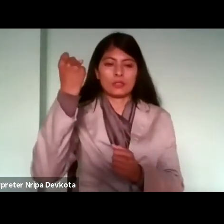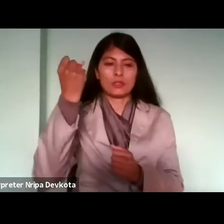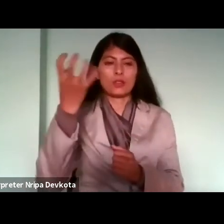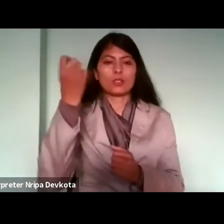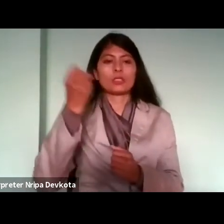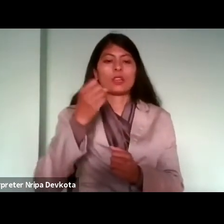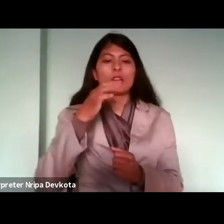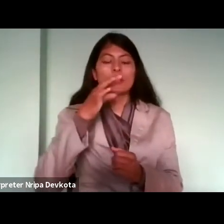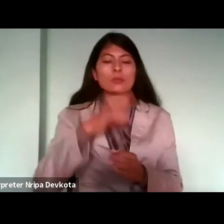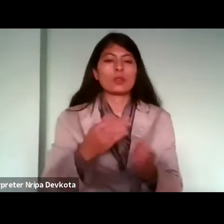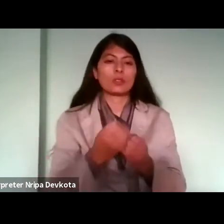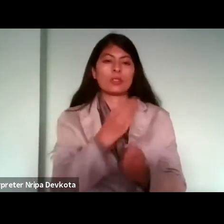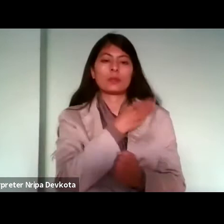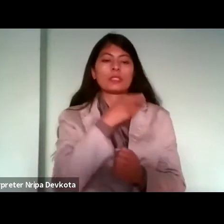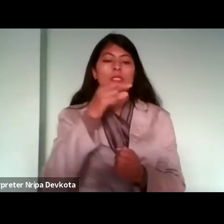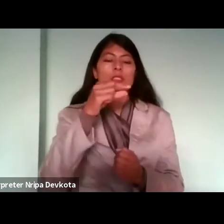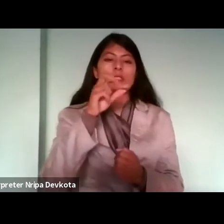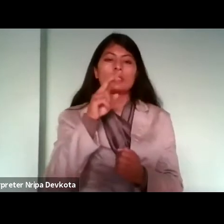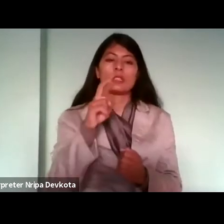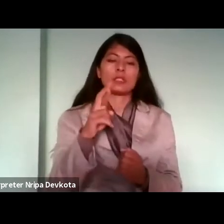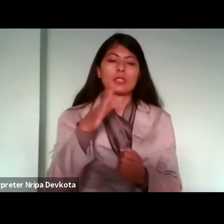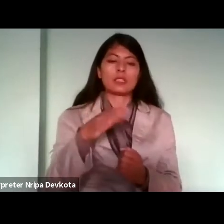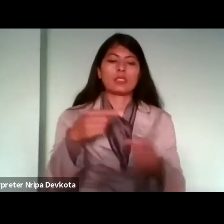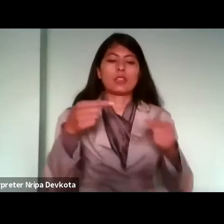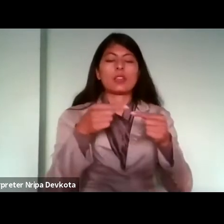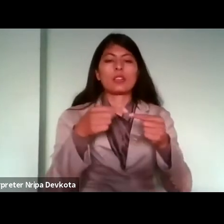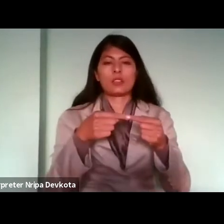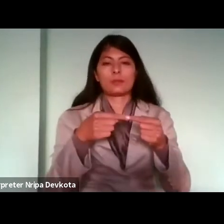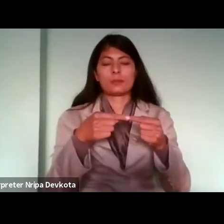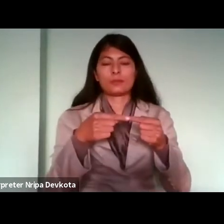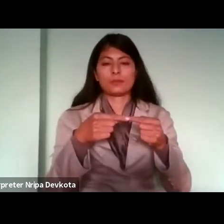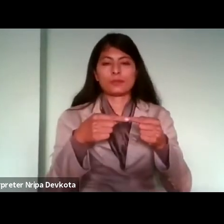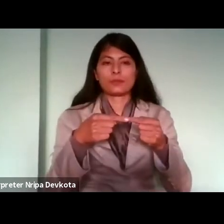the GR will have very negative impacts on sex